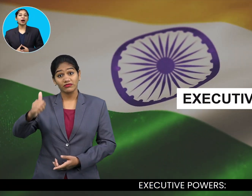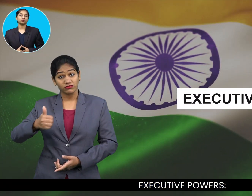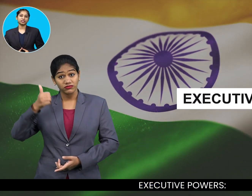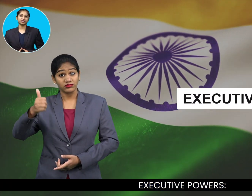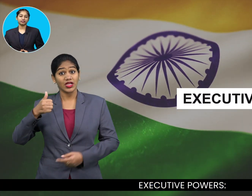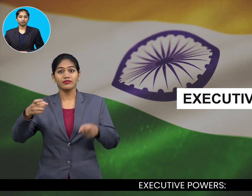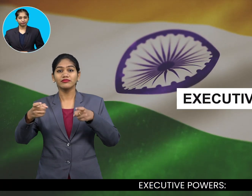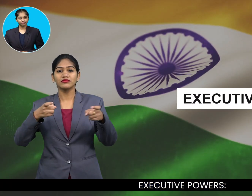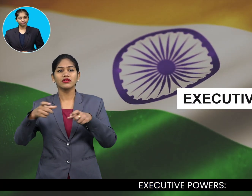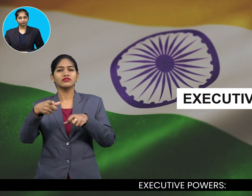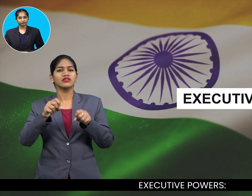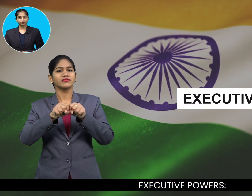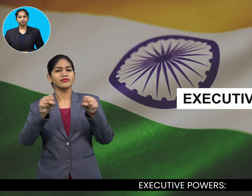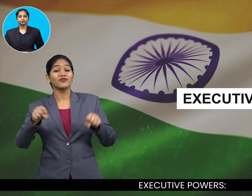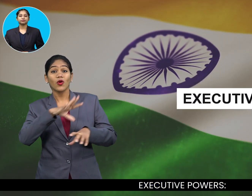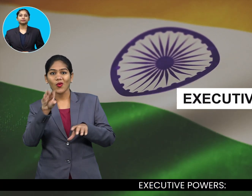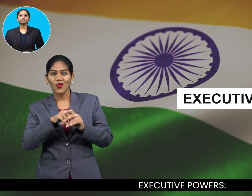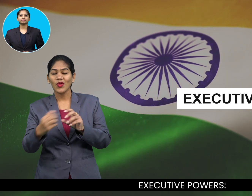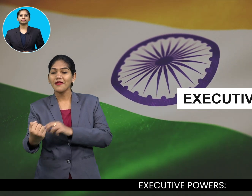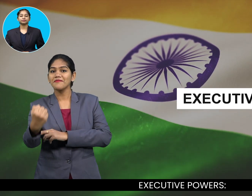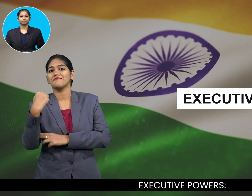Executive powers.